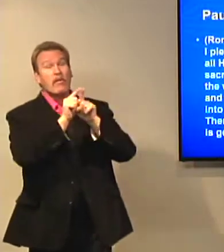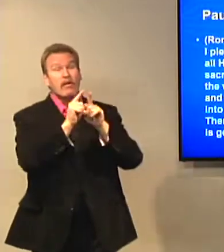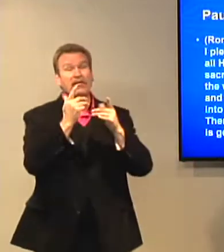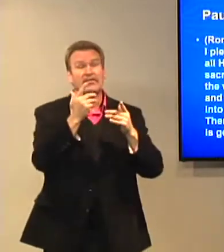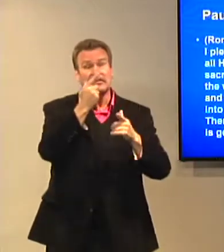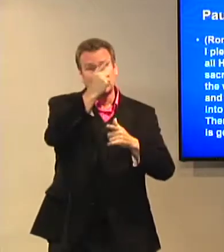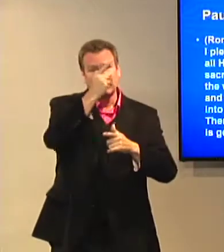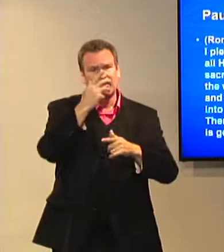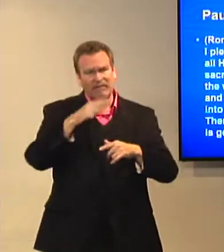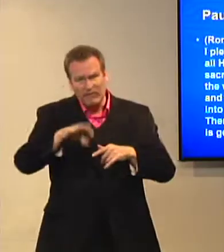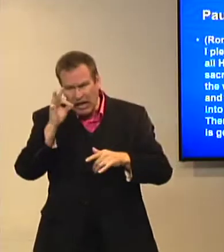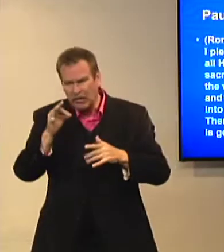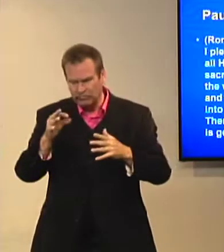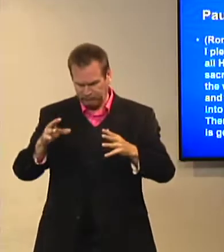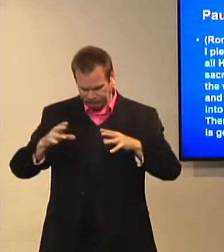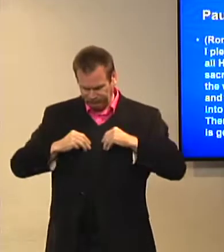holy sacrifice,